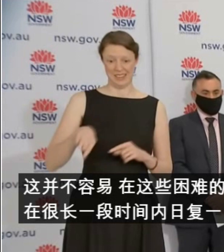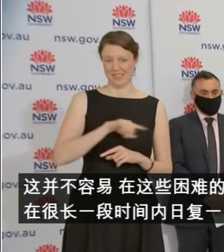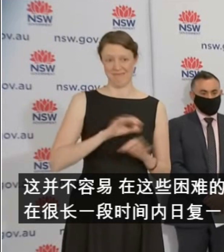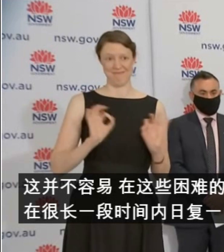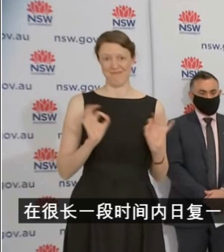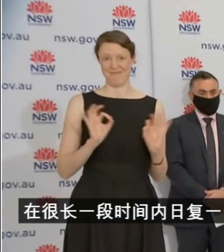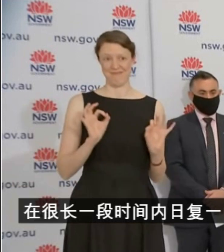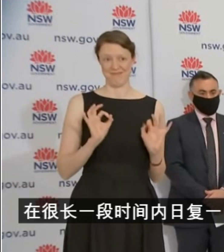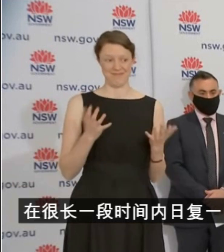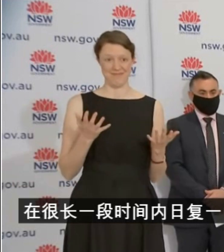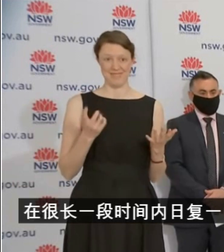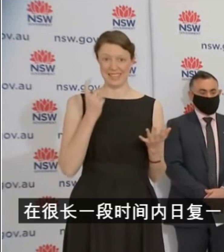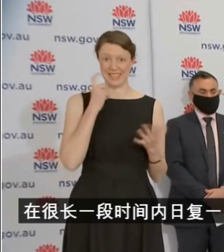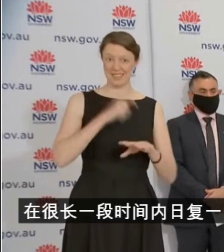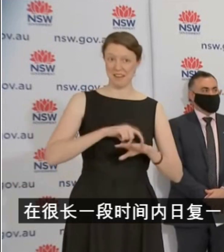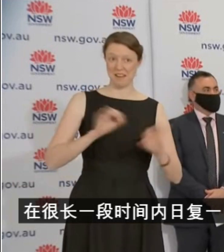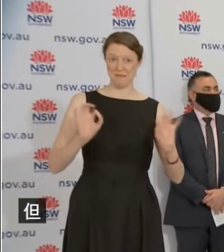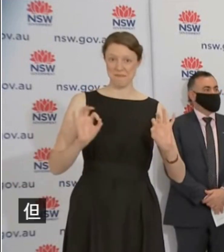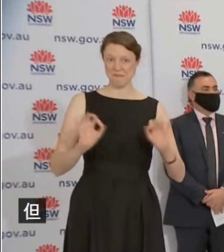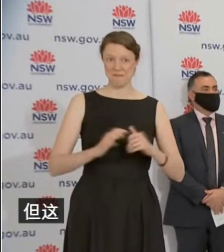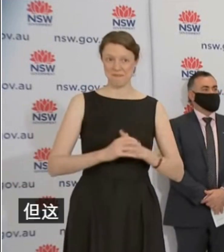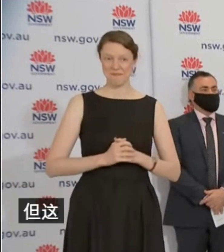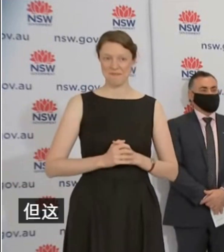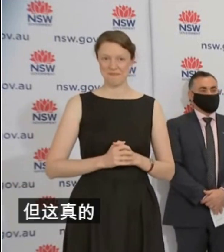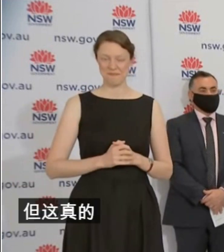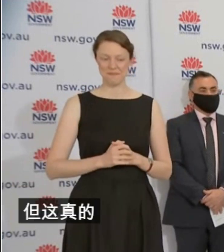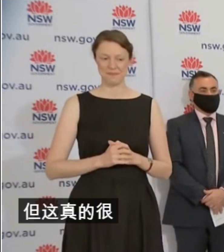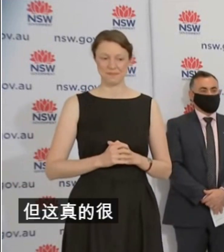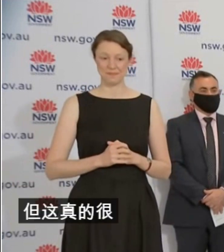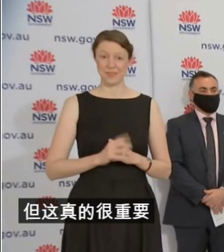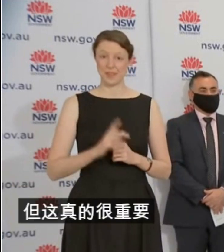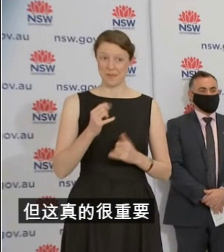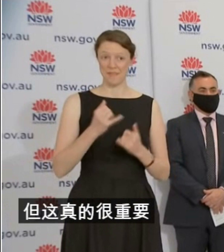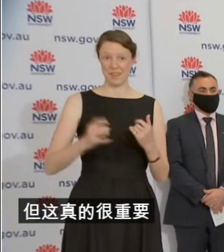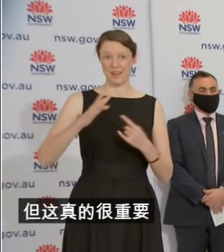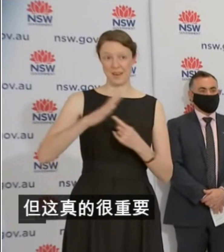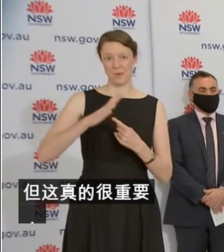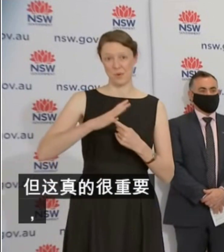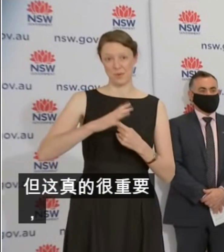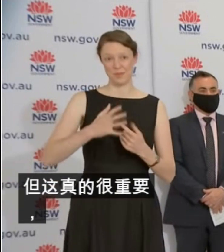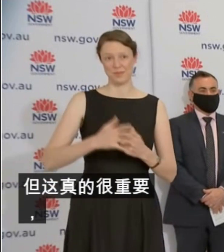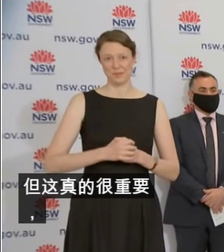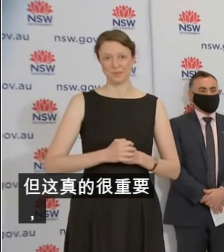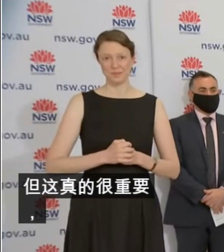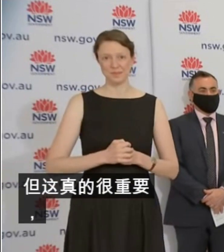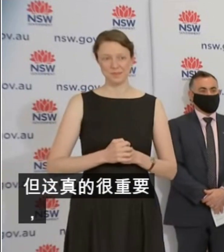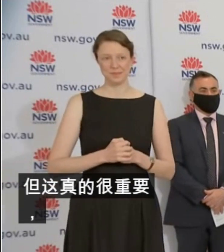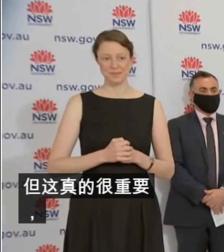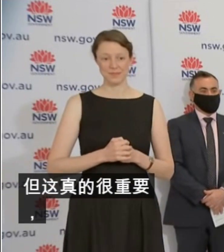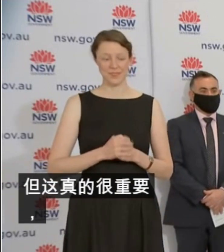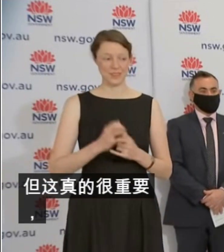over a long period of time under these difficult circumstances, but it's really important. And this sort